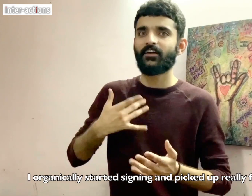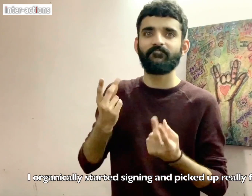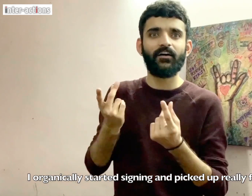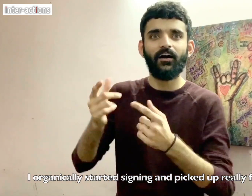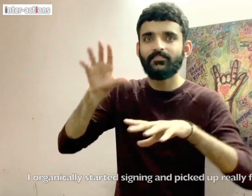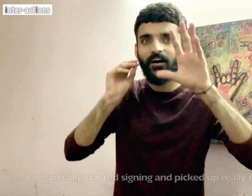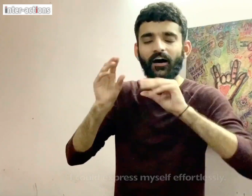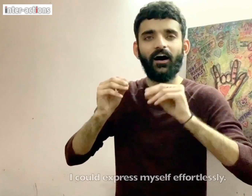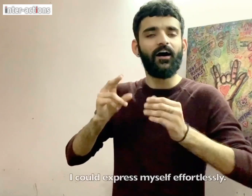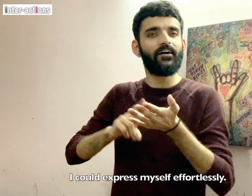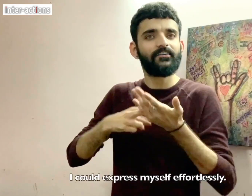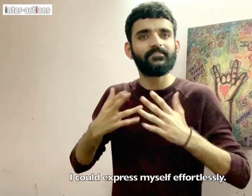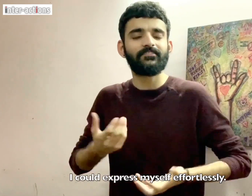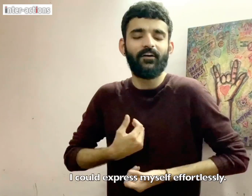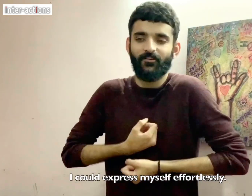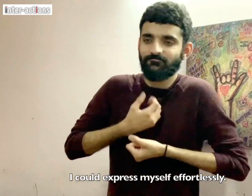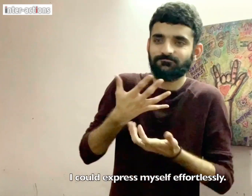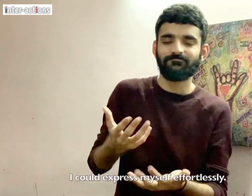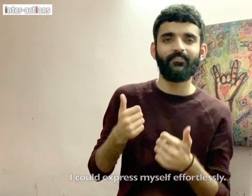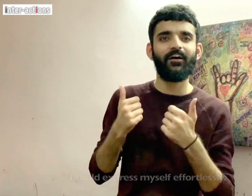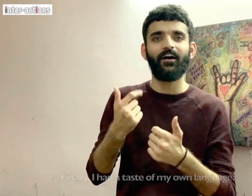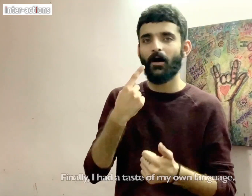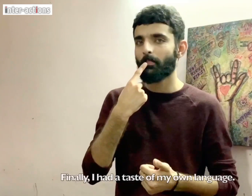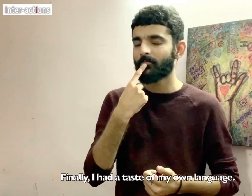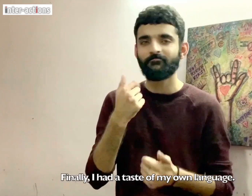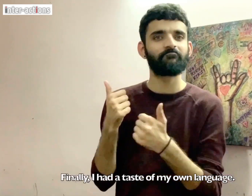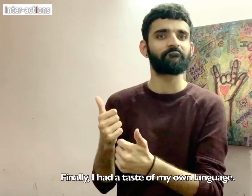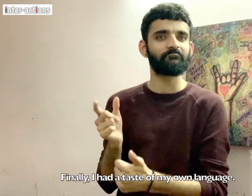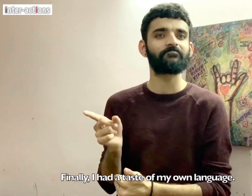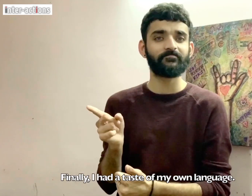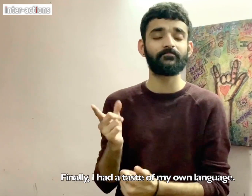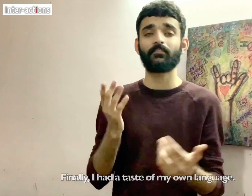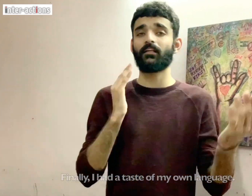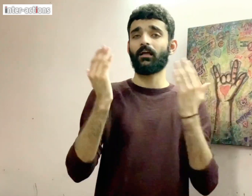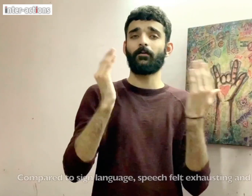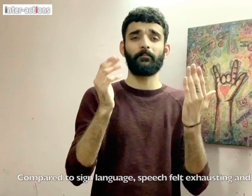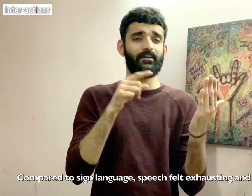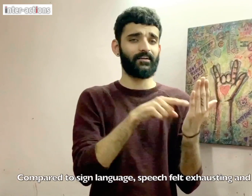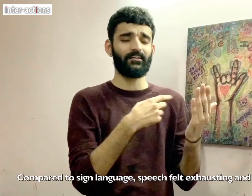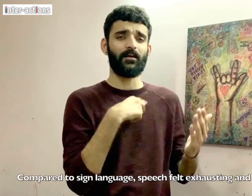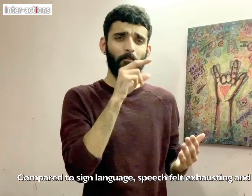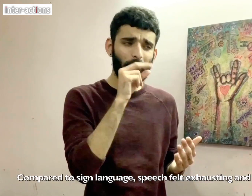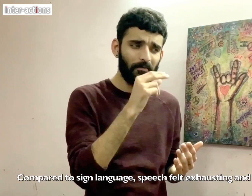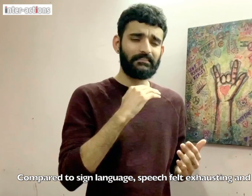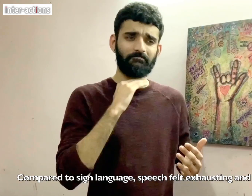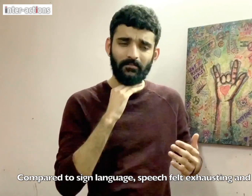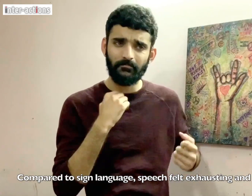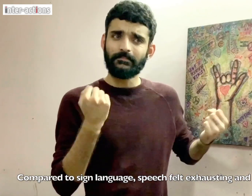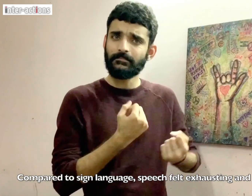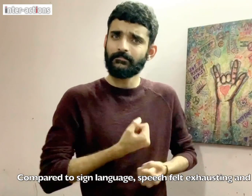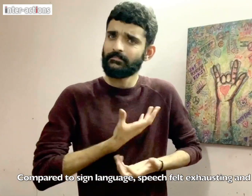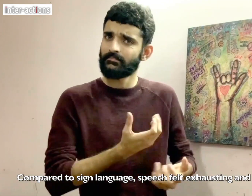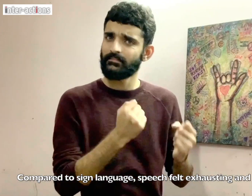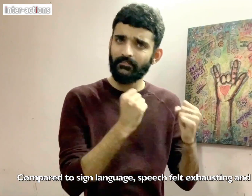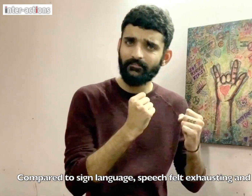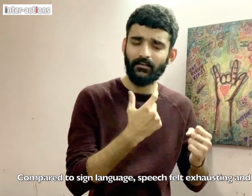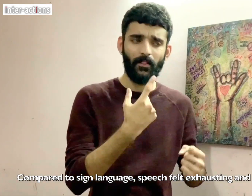and picked up really fast. I could express myself effortlessly. Finally, I had a taste of my own language. Compared to sign language, speech